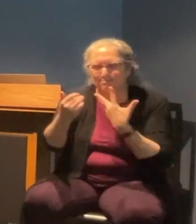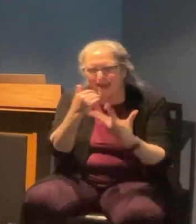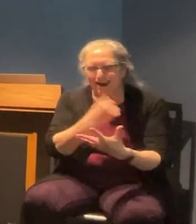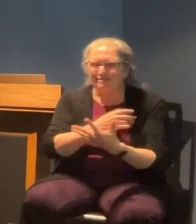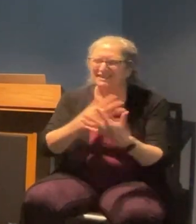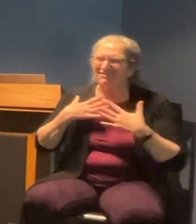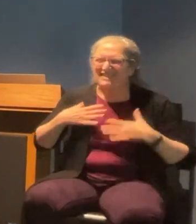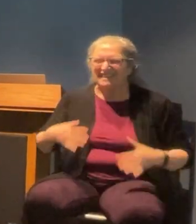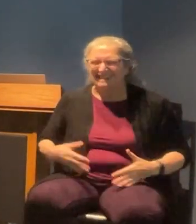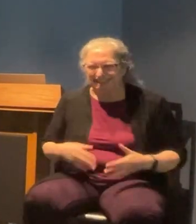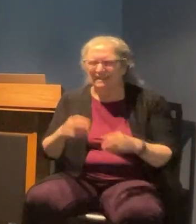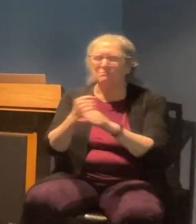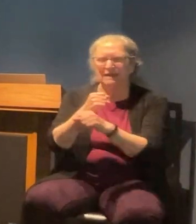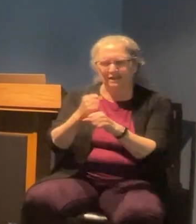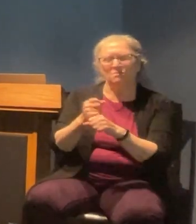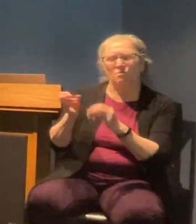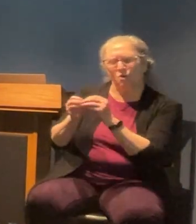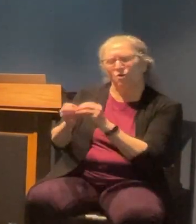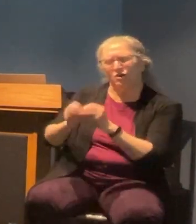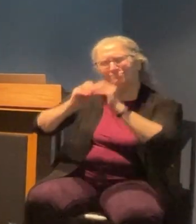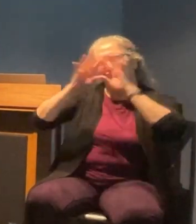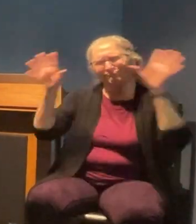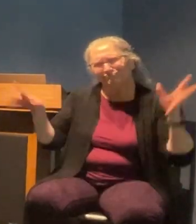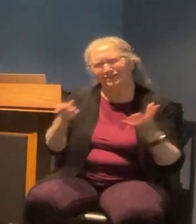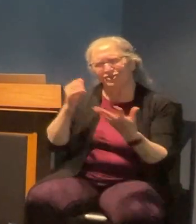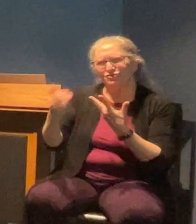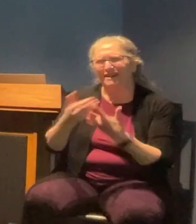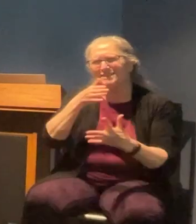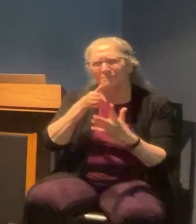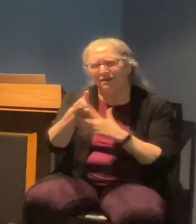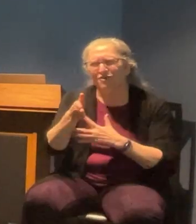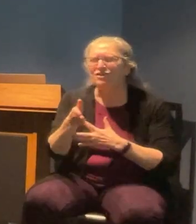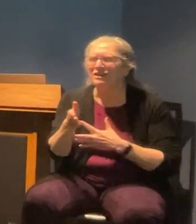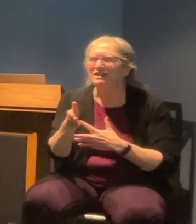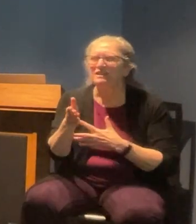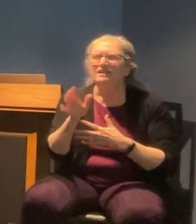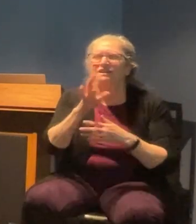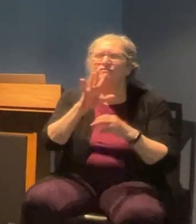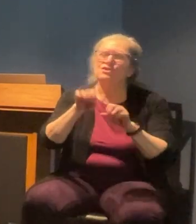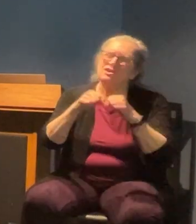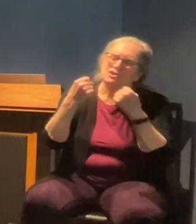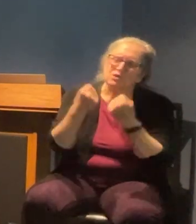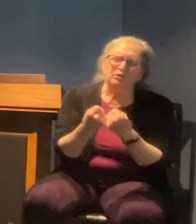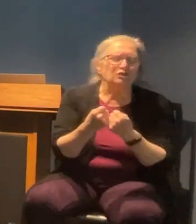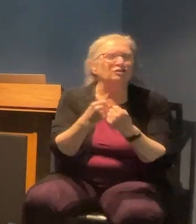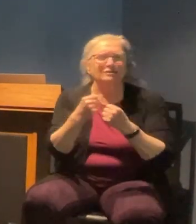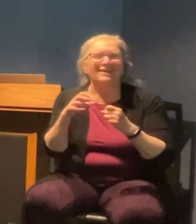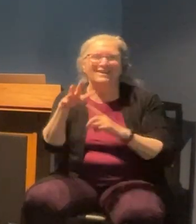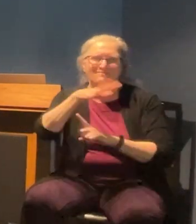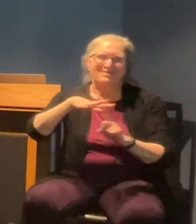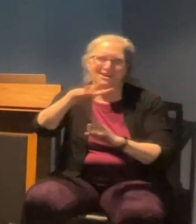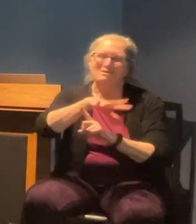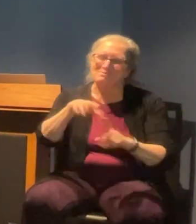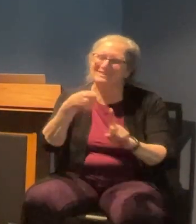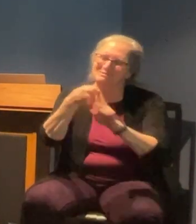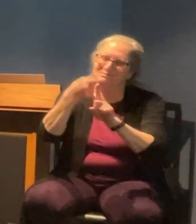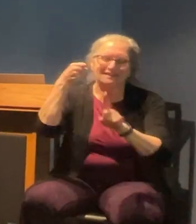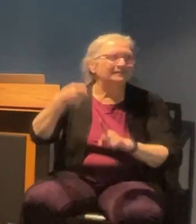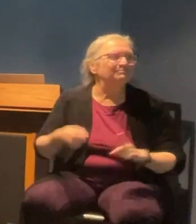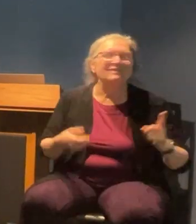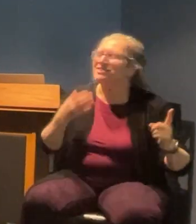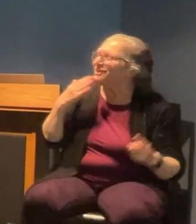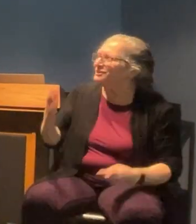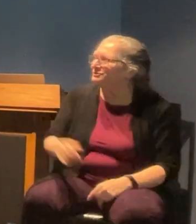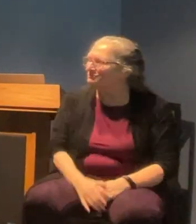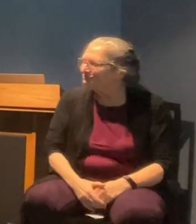more transparent to her the kind of social and environmental impact. Thank you. Thanks. Thank you. Thank